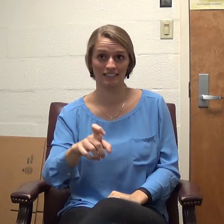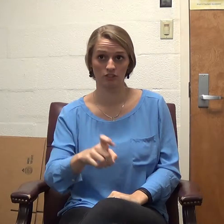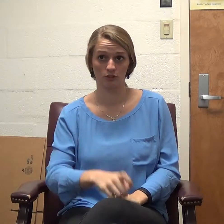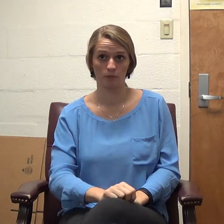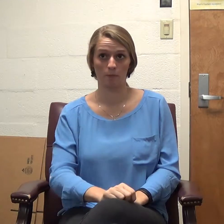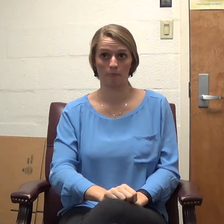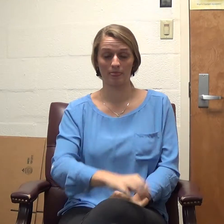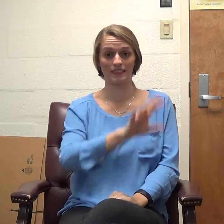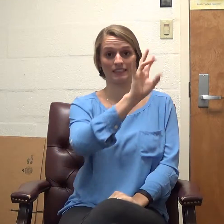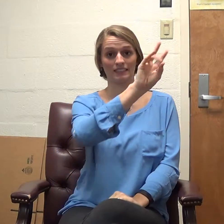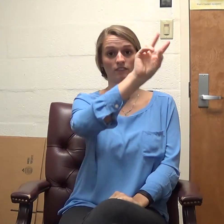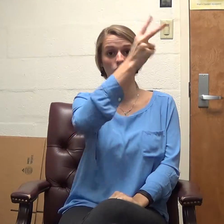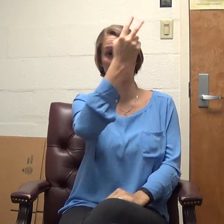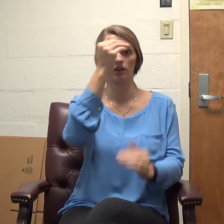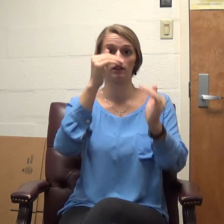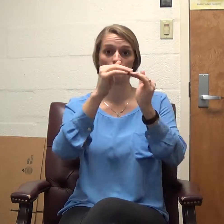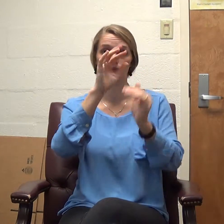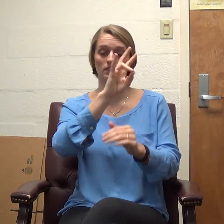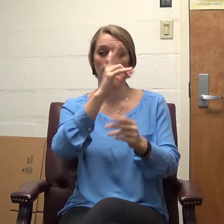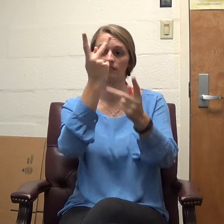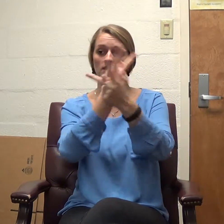well, that's 7 times 7. That's 49.